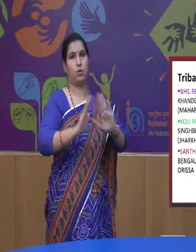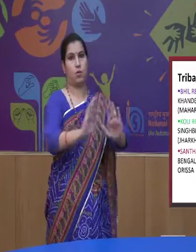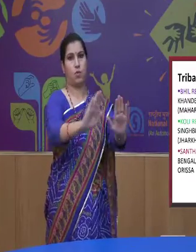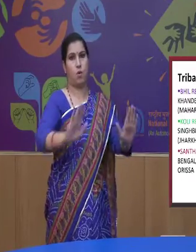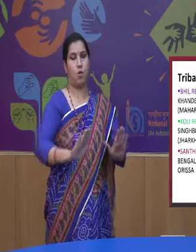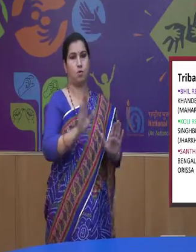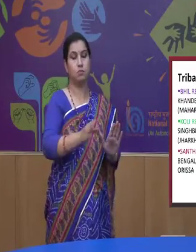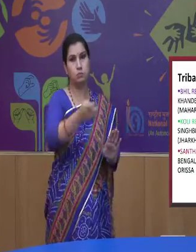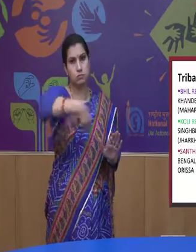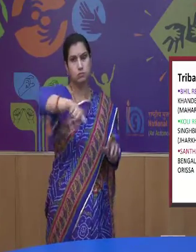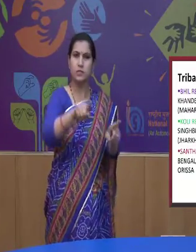They were also tribals